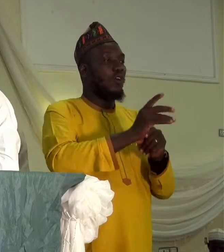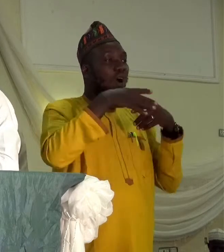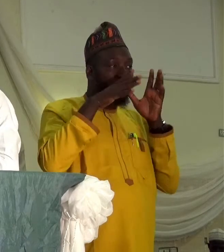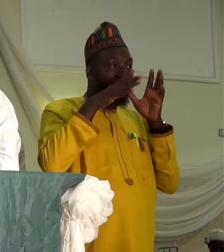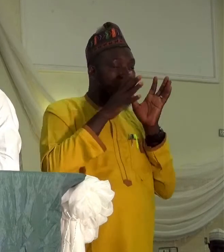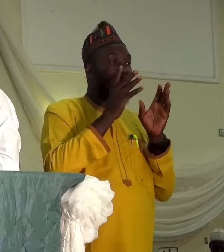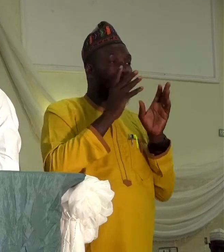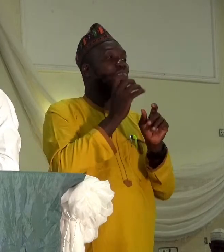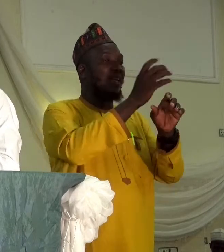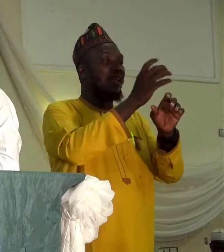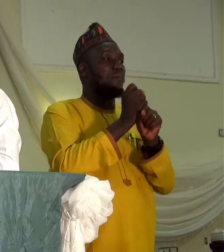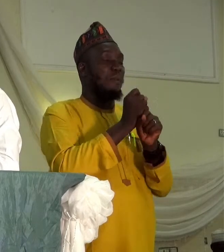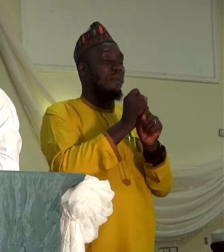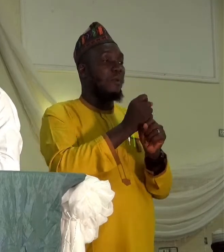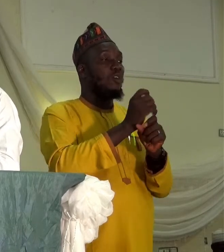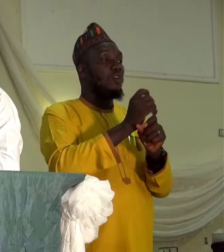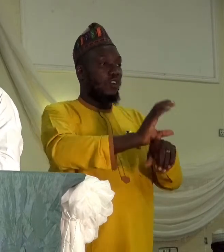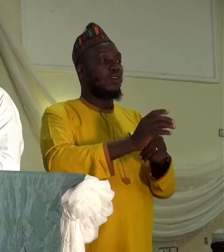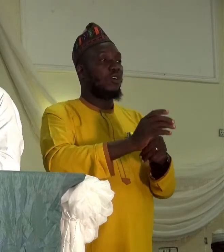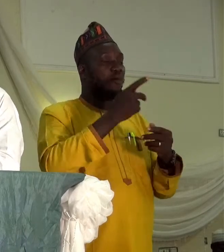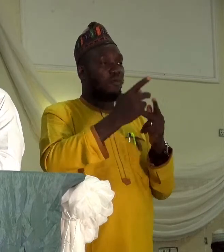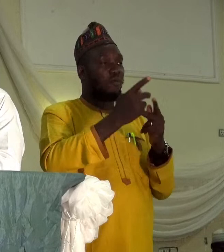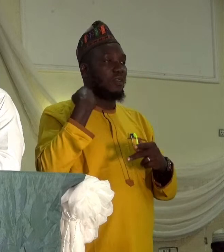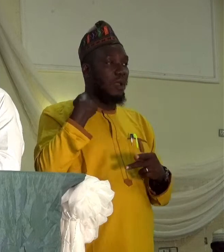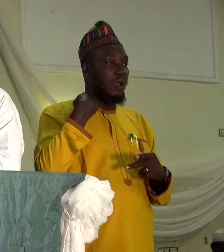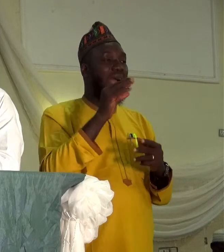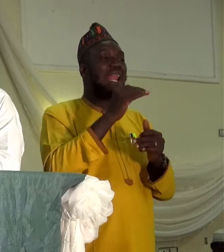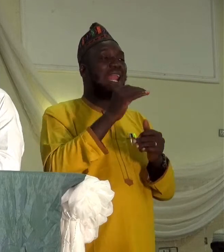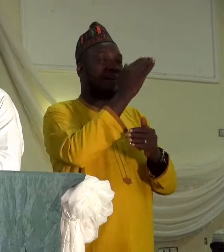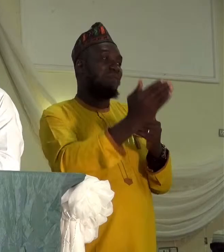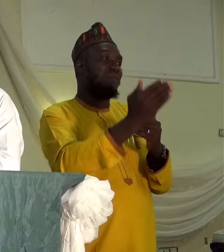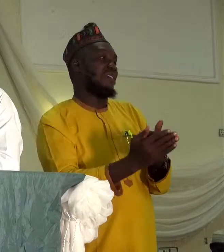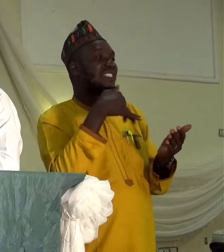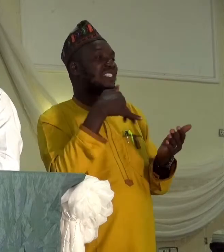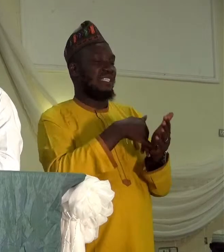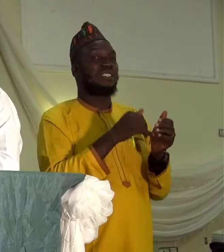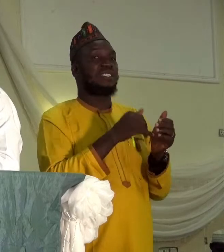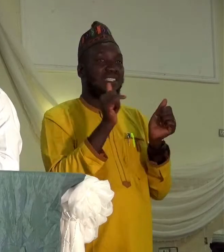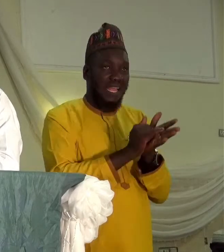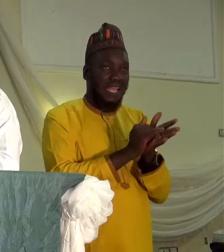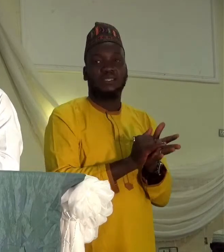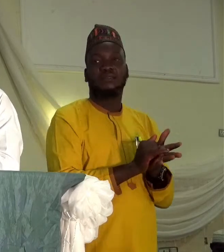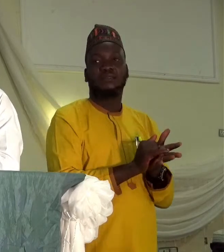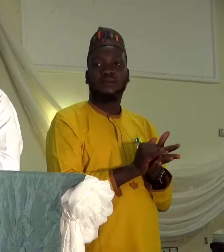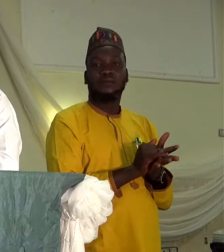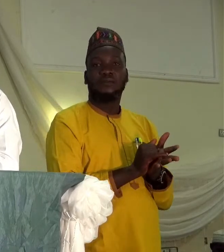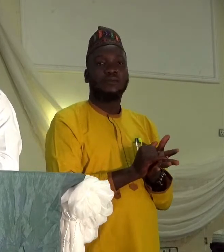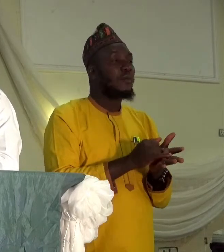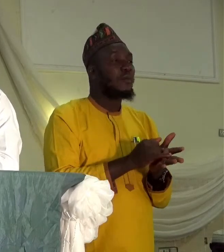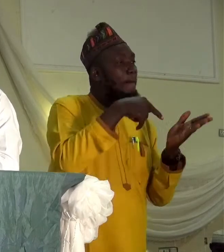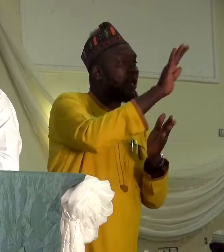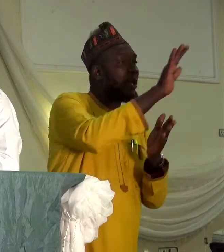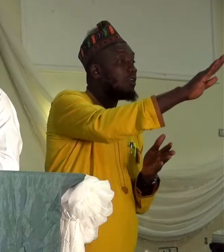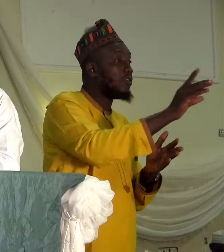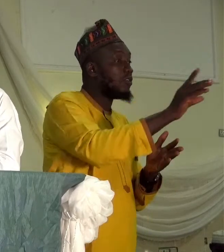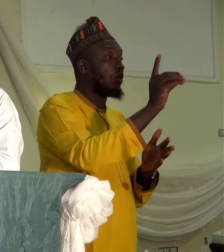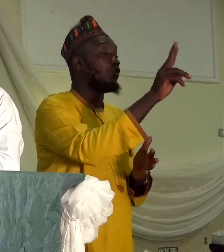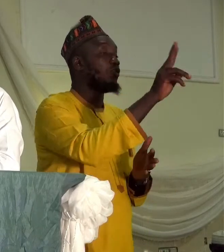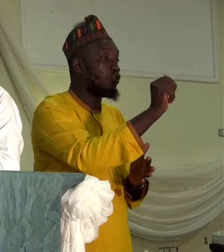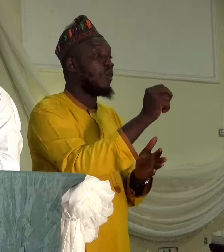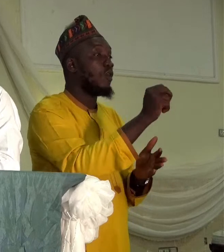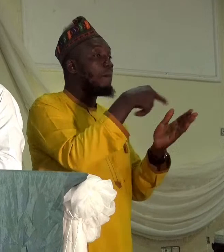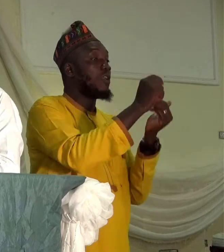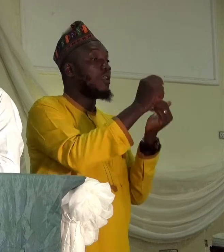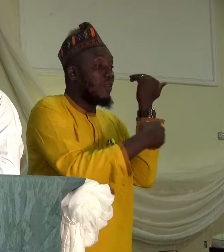wasallam. Allah now concluded, fa akimus salata wa atus zakata. Pay your dues, observe your prayers, pay your